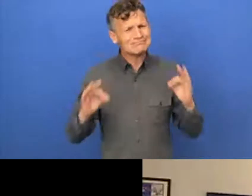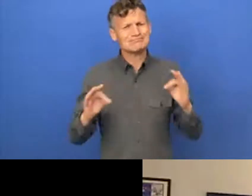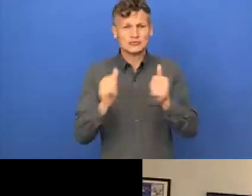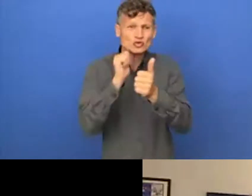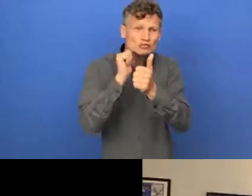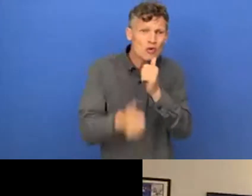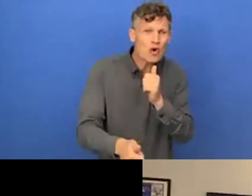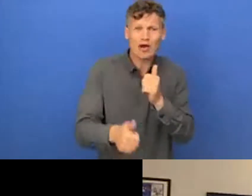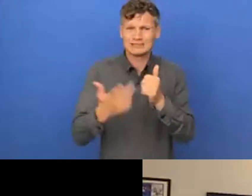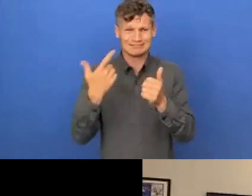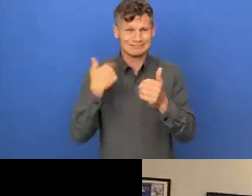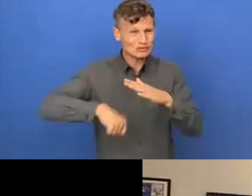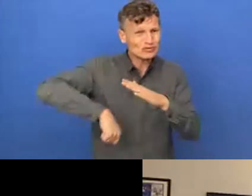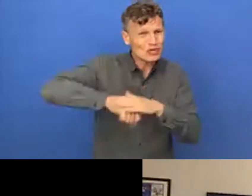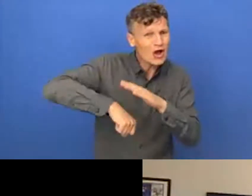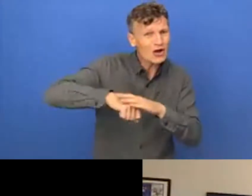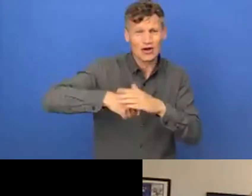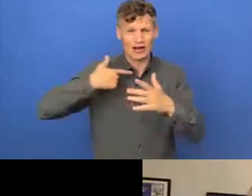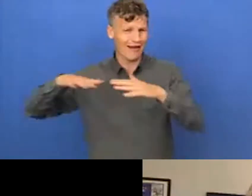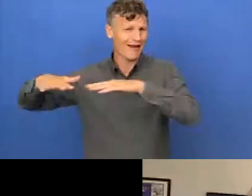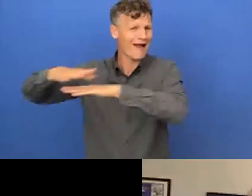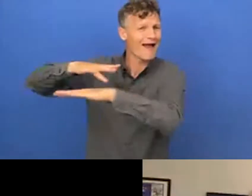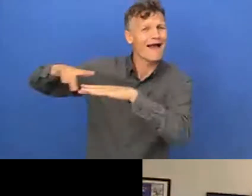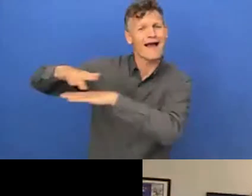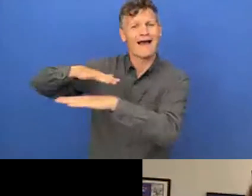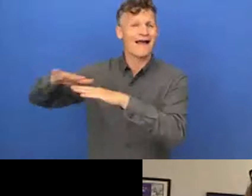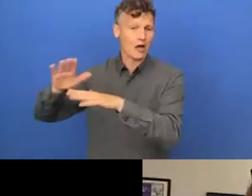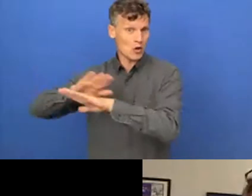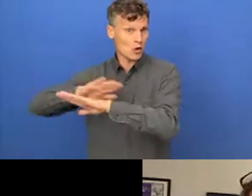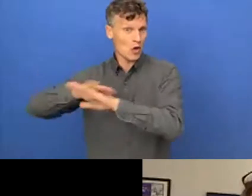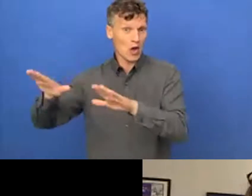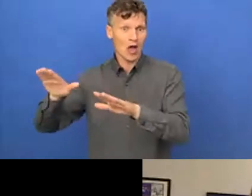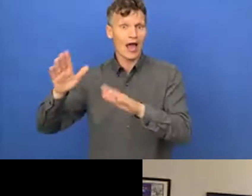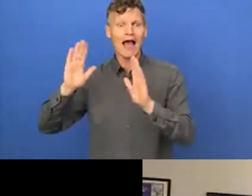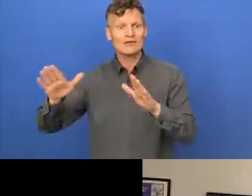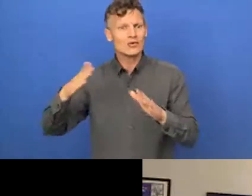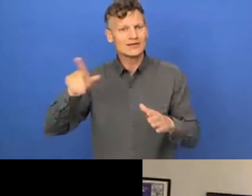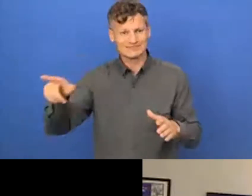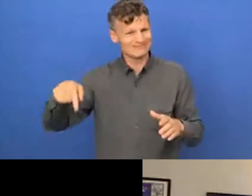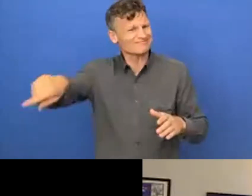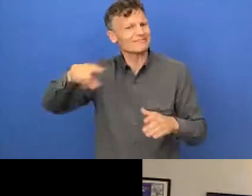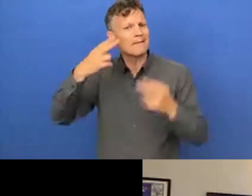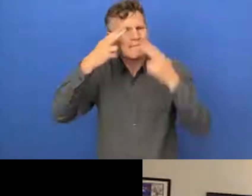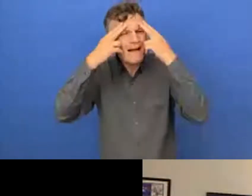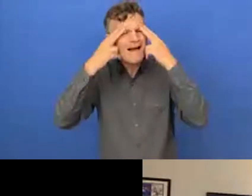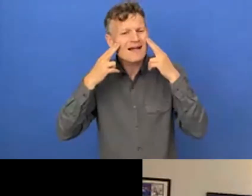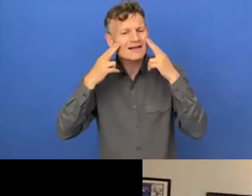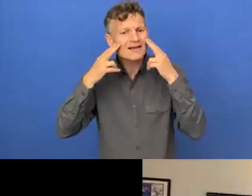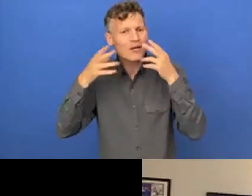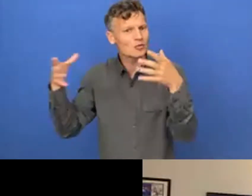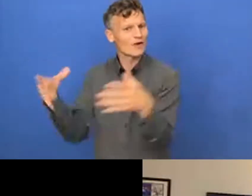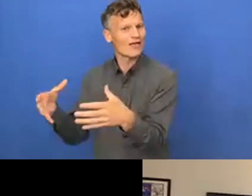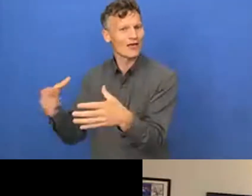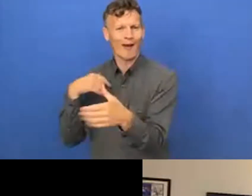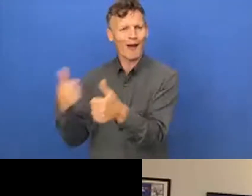playing soccer and not having to explain how to play soccer with them. They were blind, and being able to play with their peers